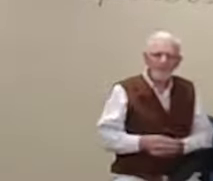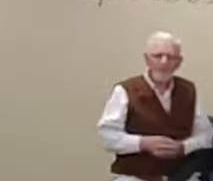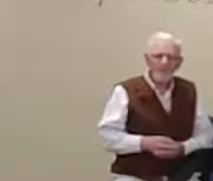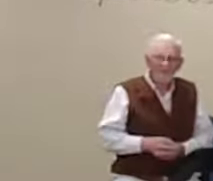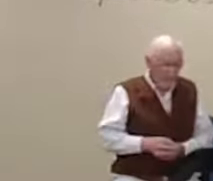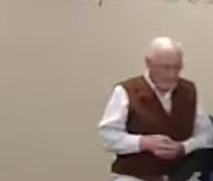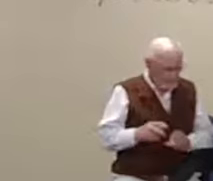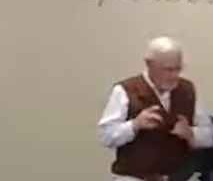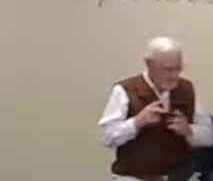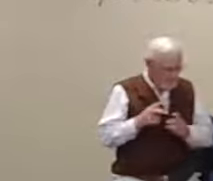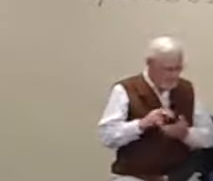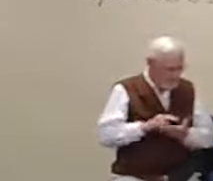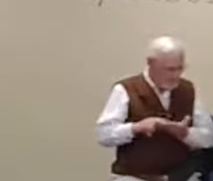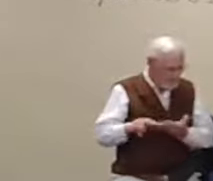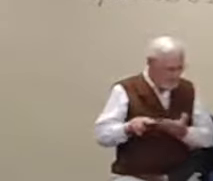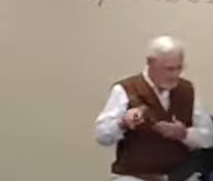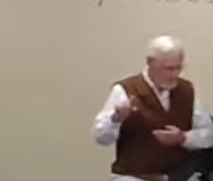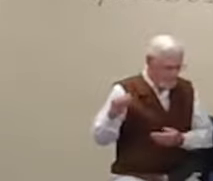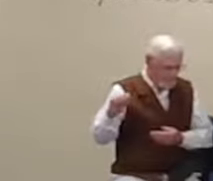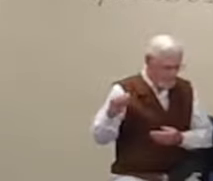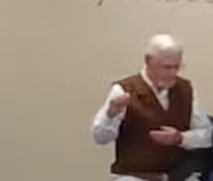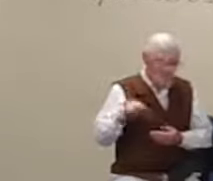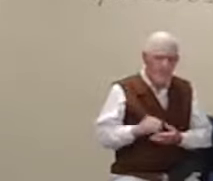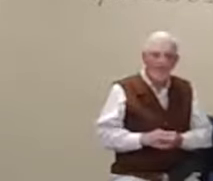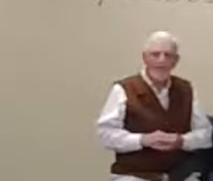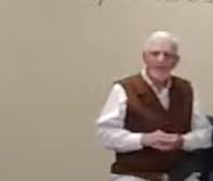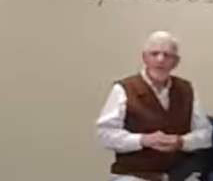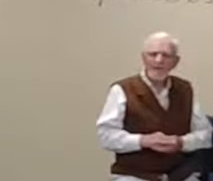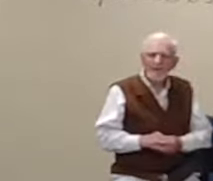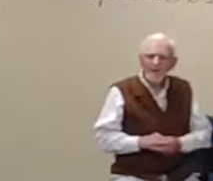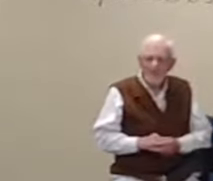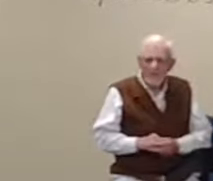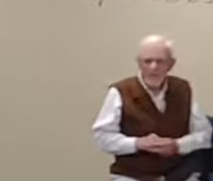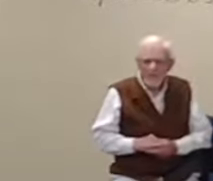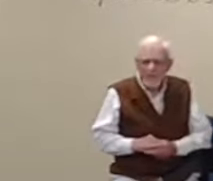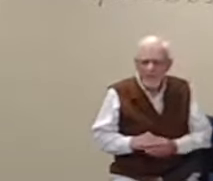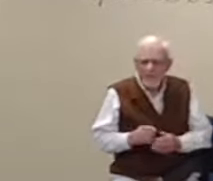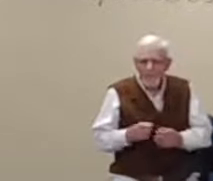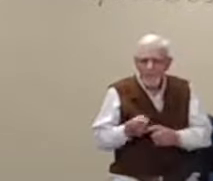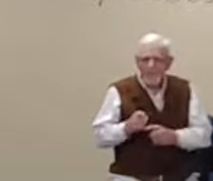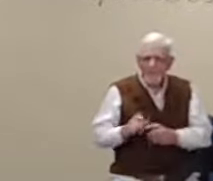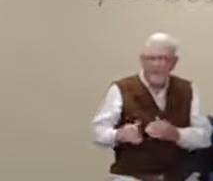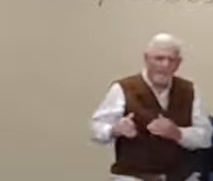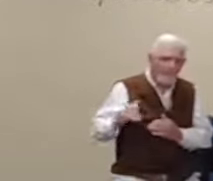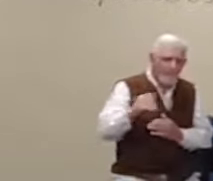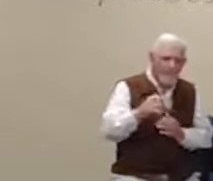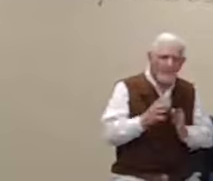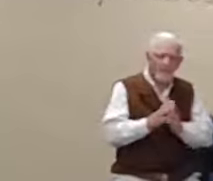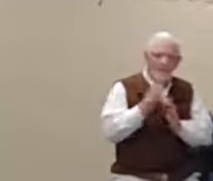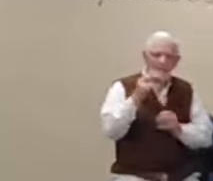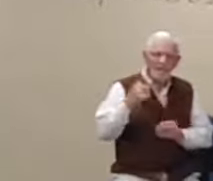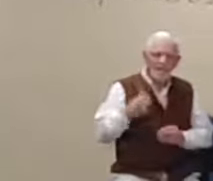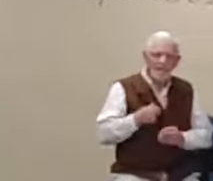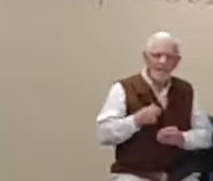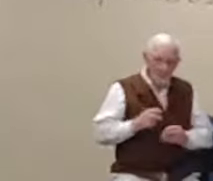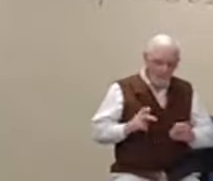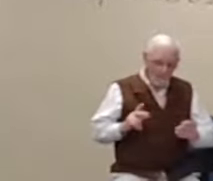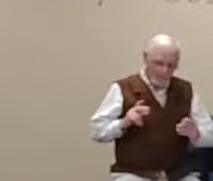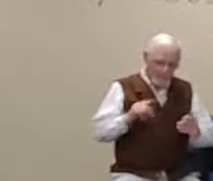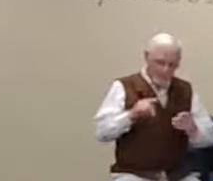verse 20. We'll start in verse 20. From verse 20, he starts praying for us. Up to verse 20,